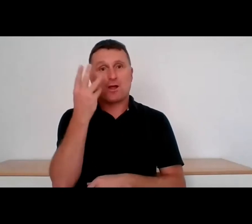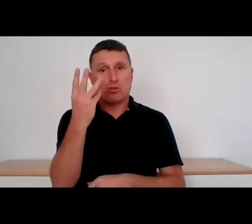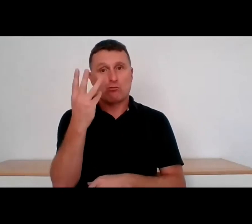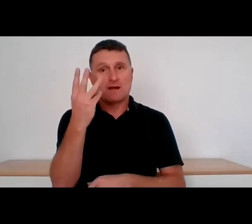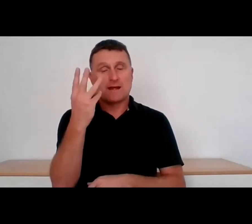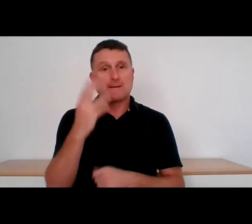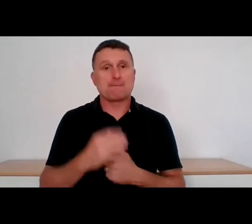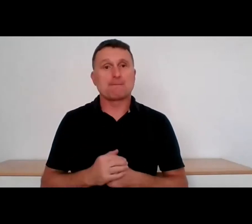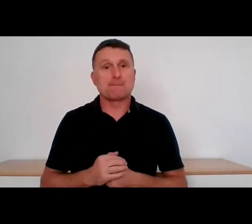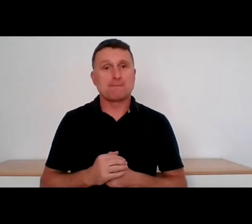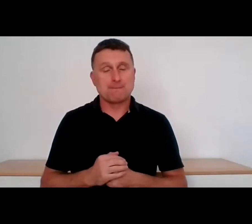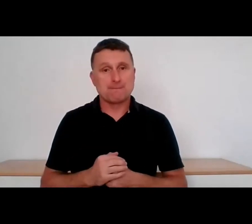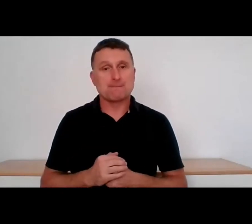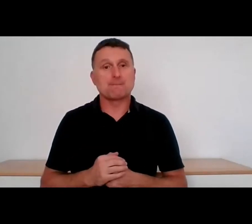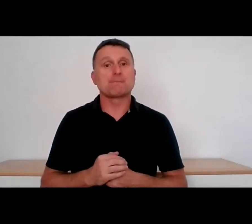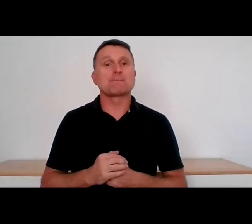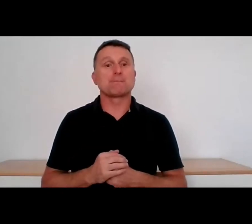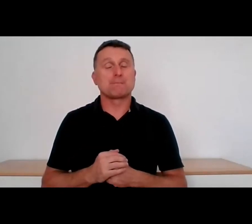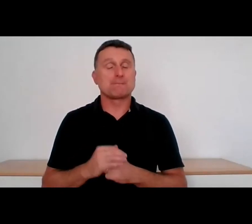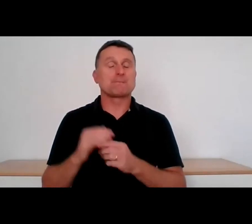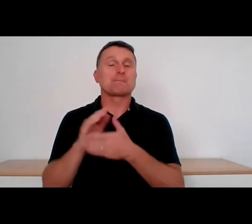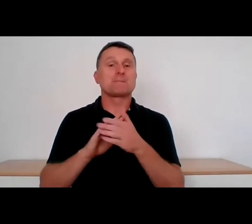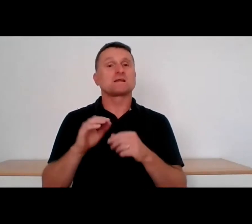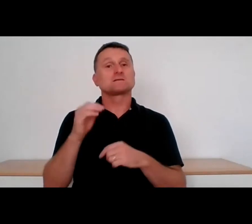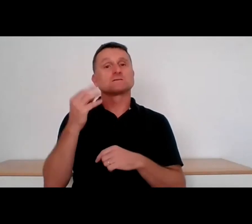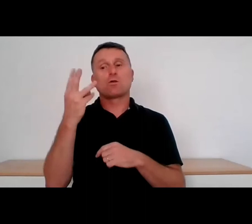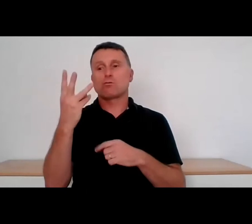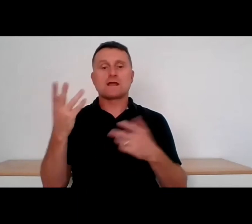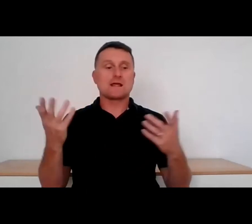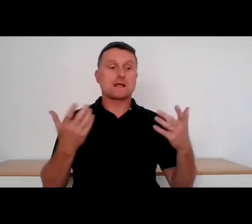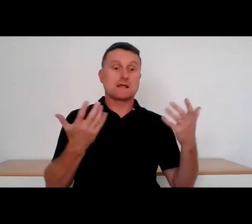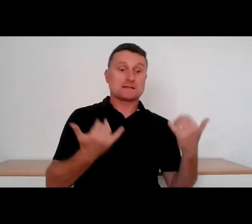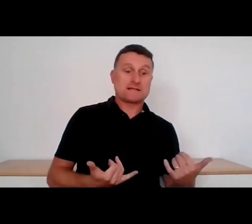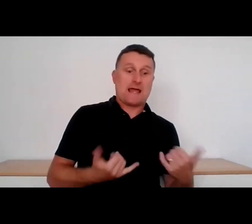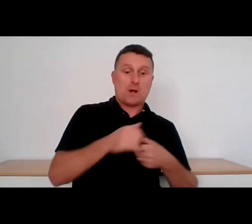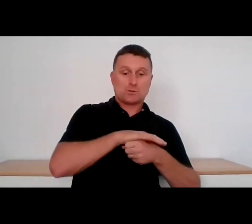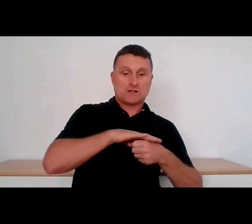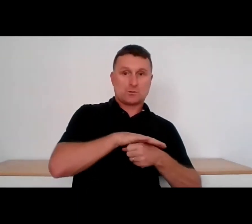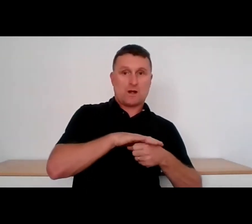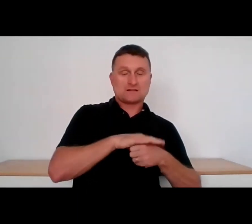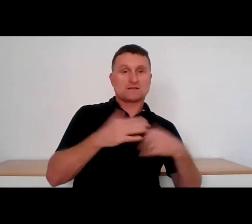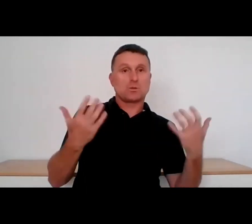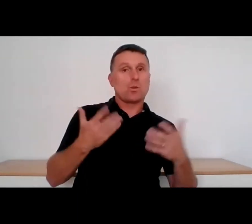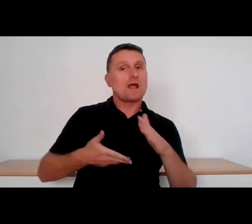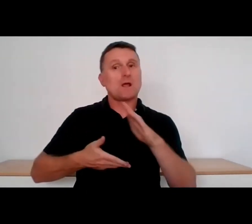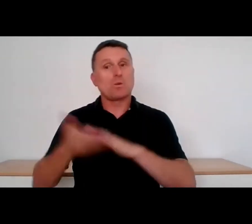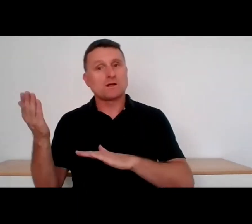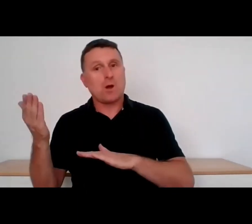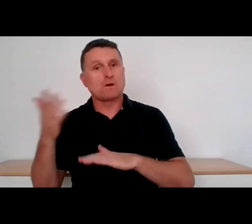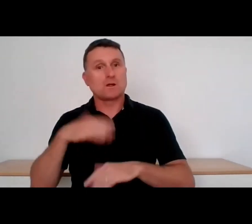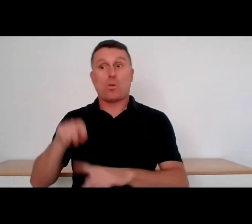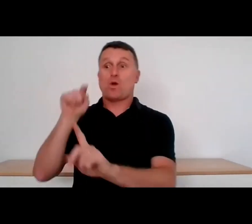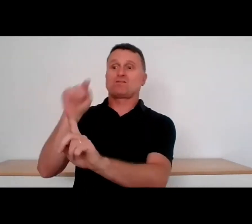This is all about where we want to be. It is the other side of our river. It is